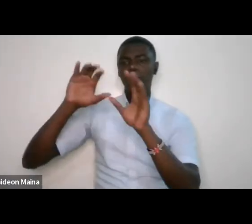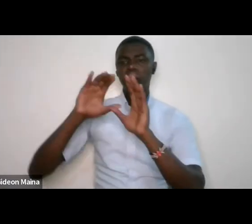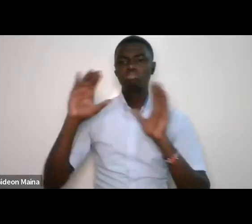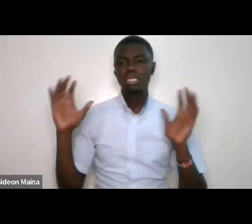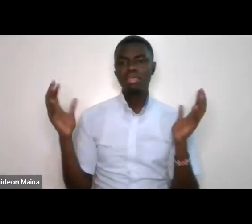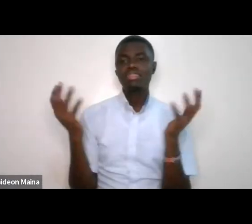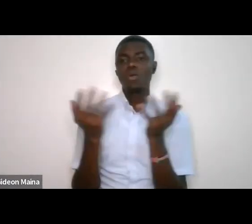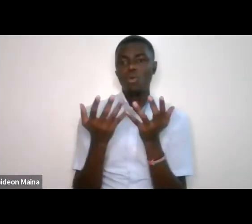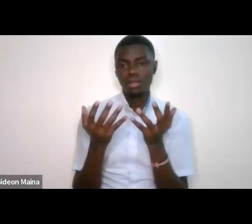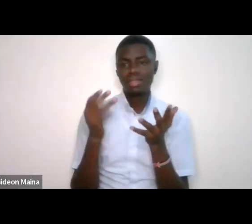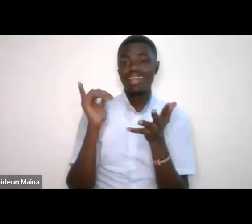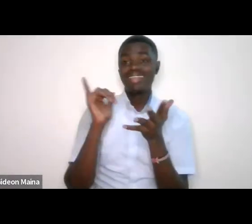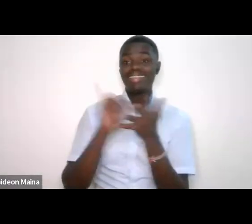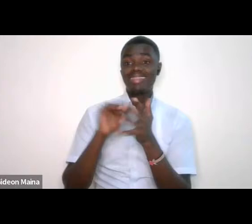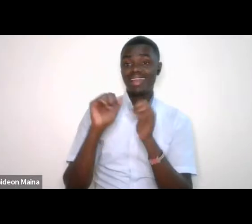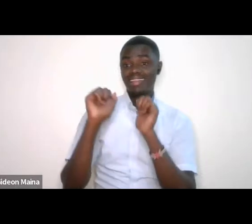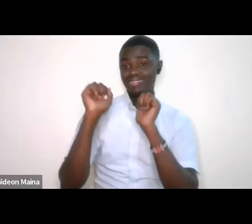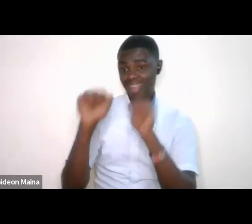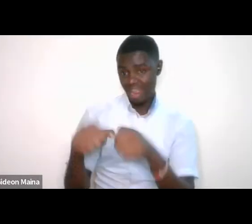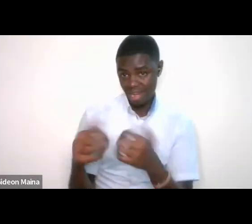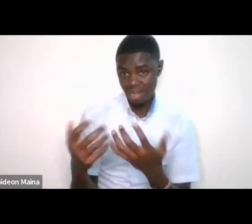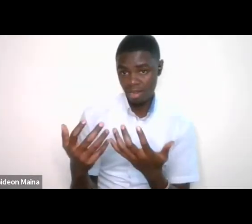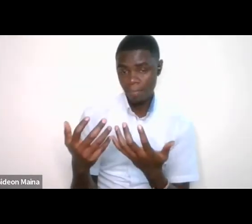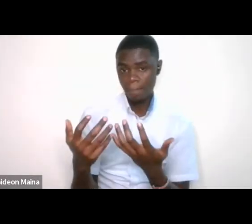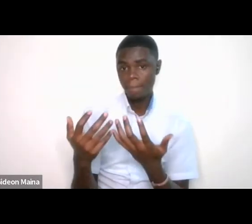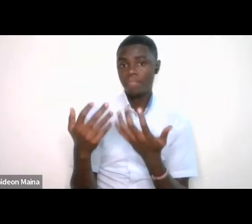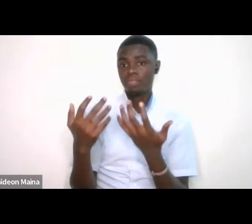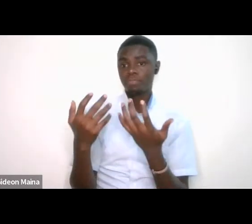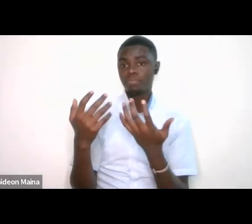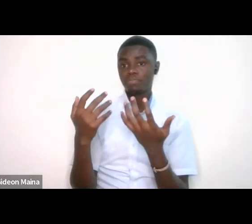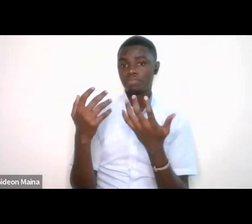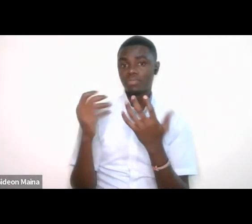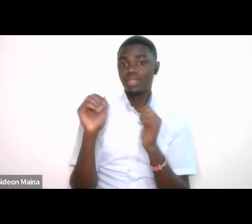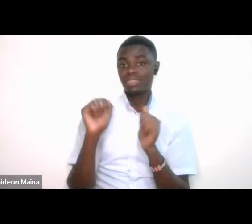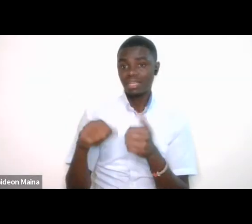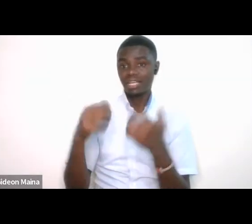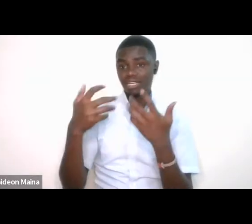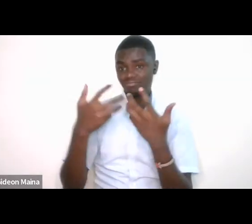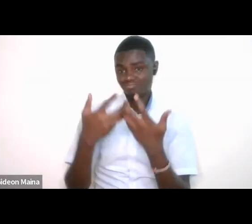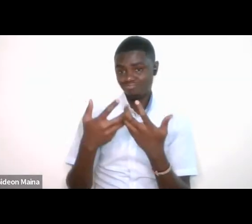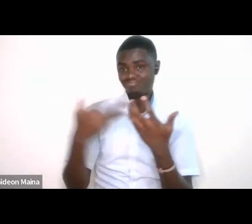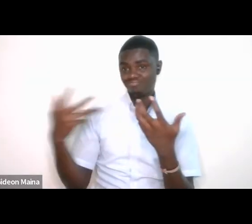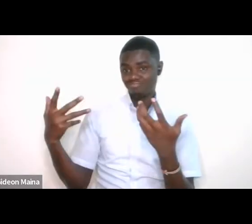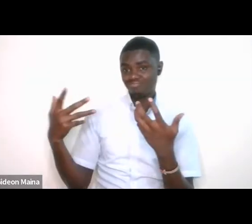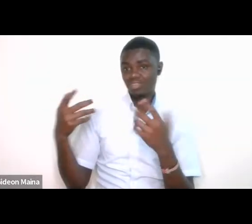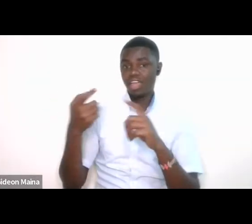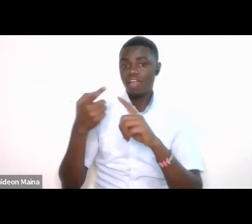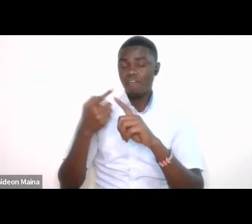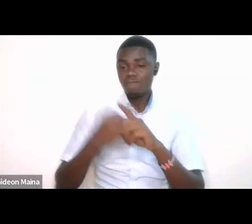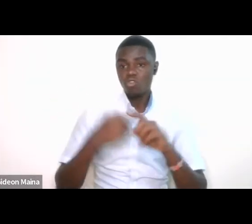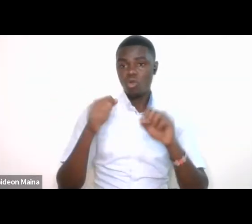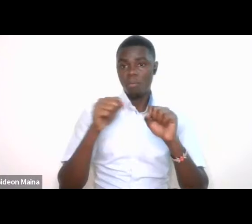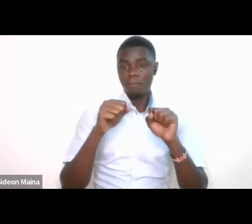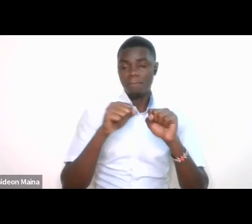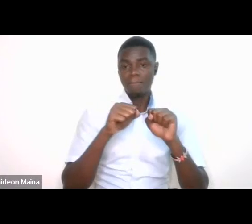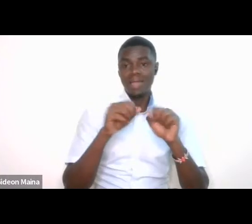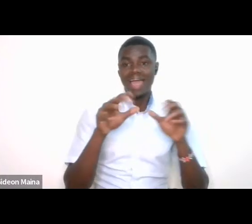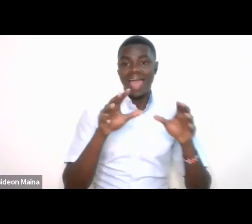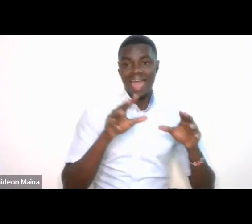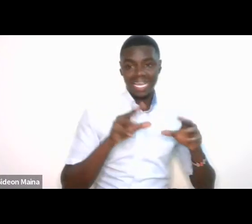that is able to depart from the sifting and rejecting